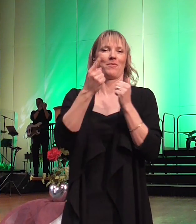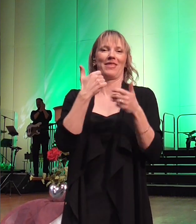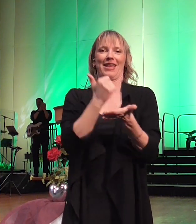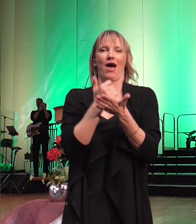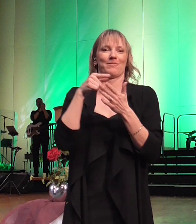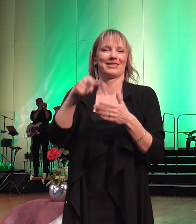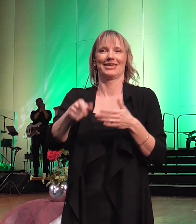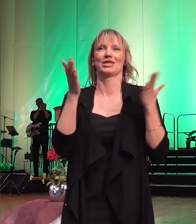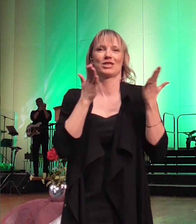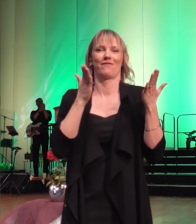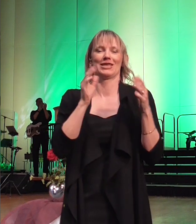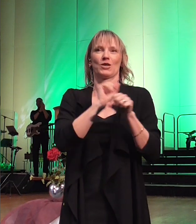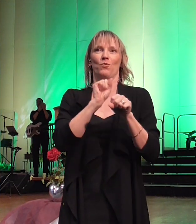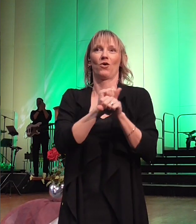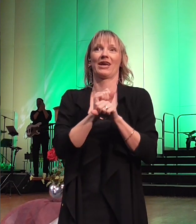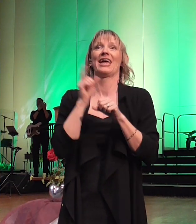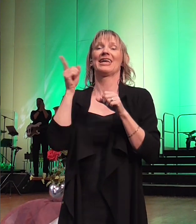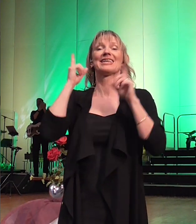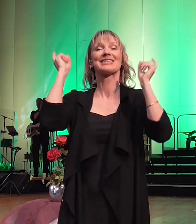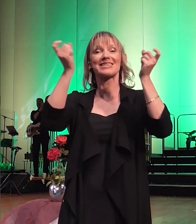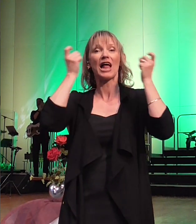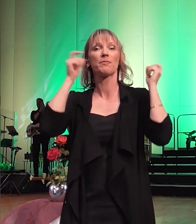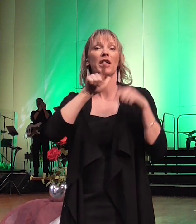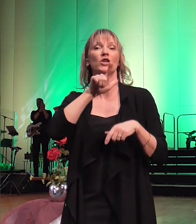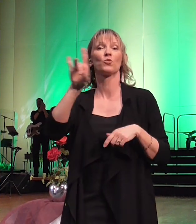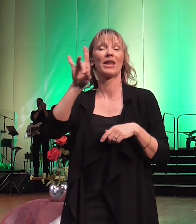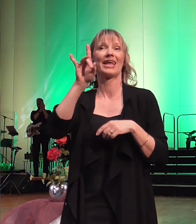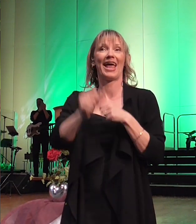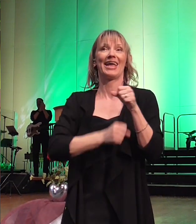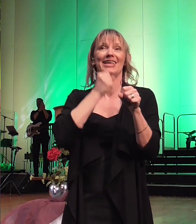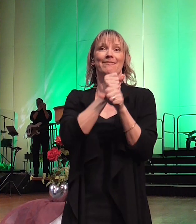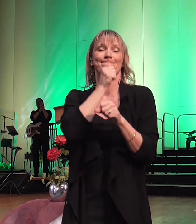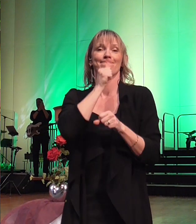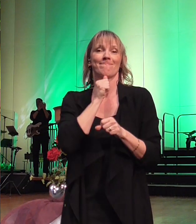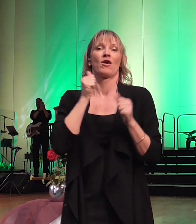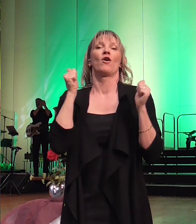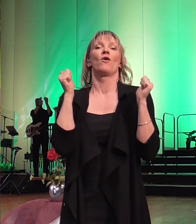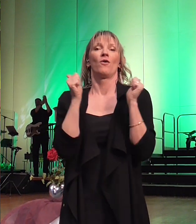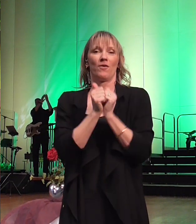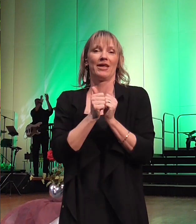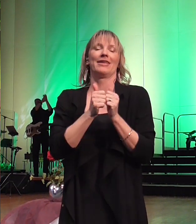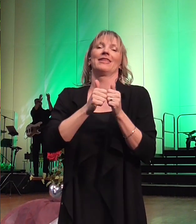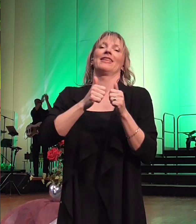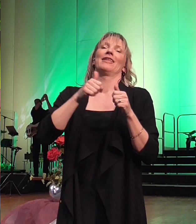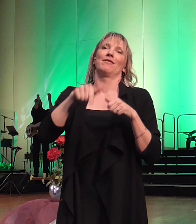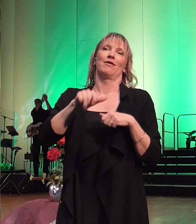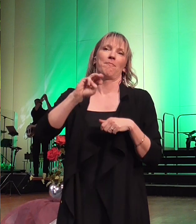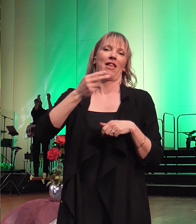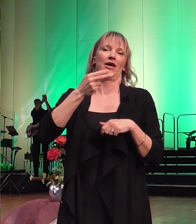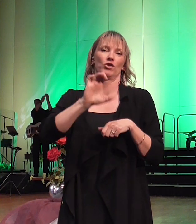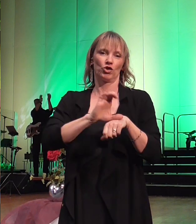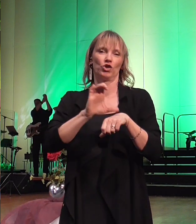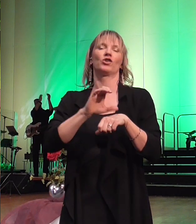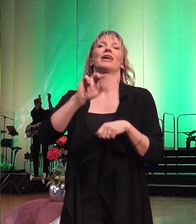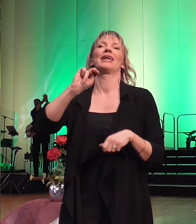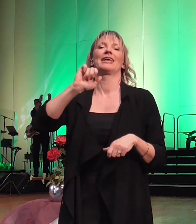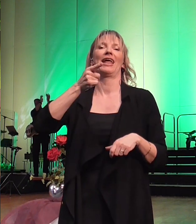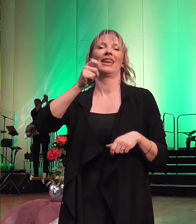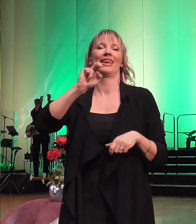In particular, he celebrated 28 years of putting up with Mile High. No, working at Mile High. His name is Nathan Marshall. He's on our soundboard over